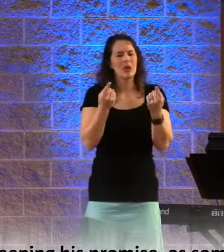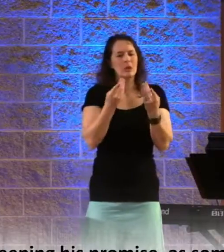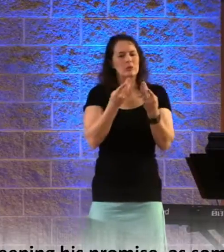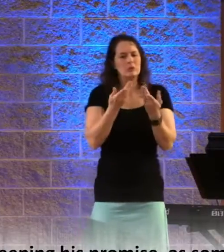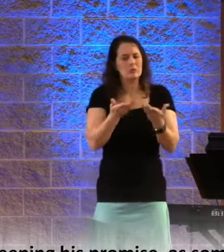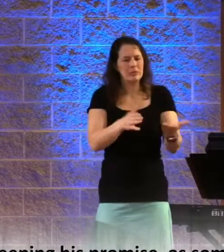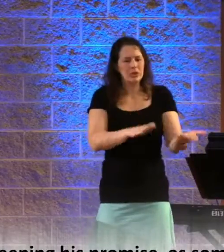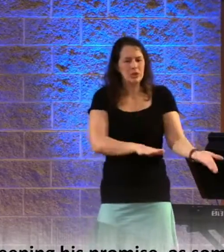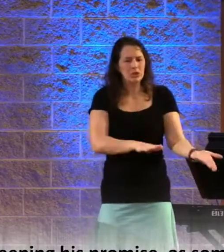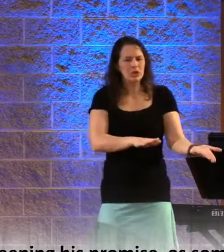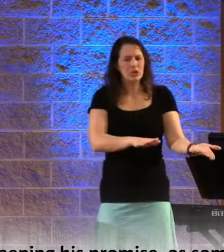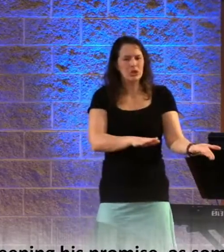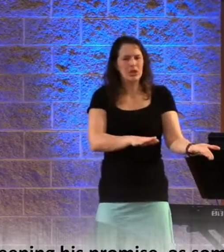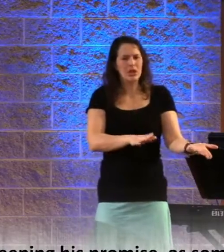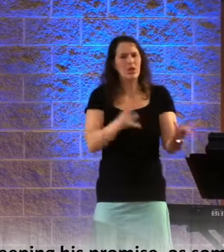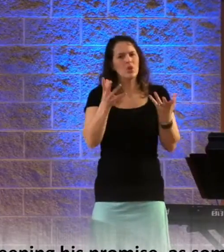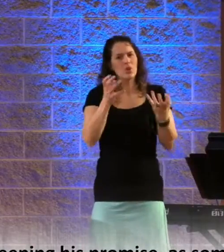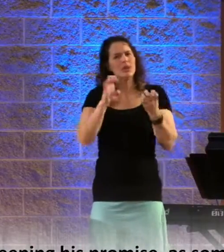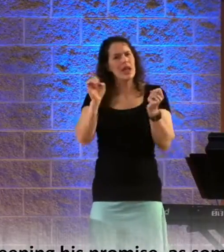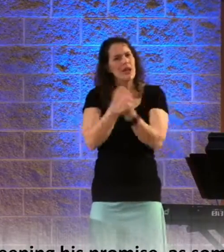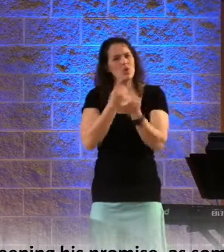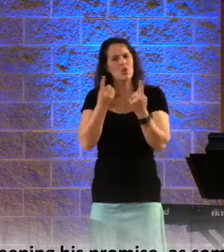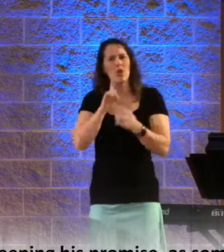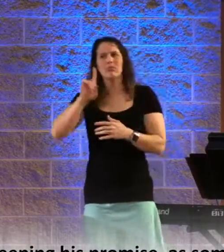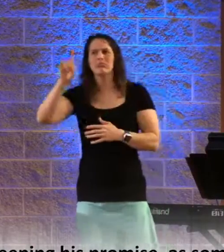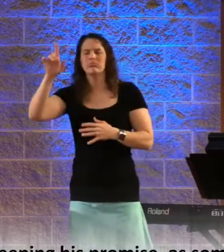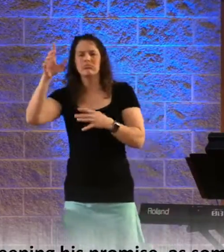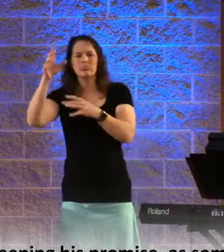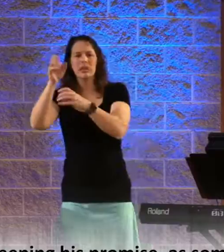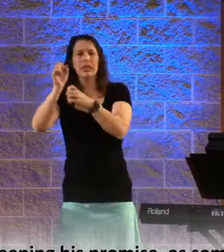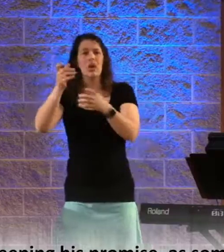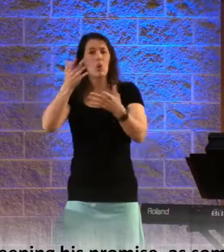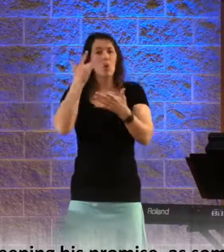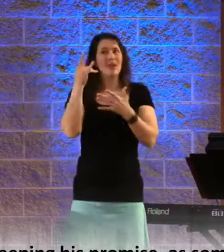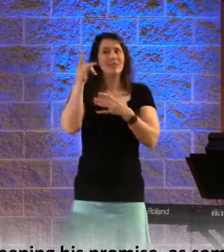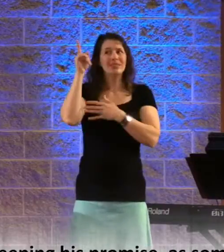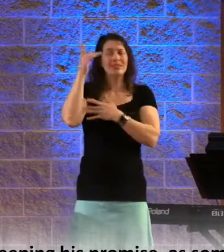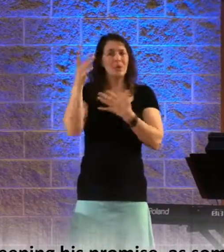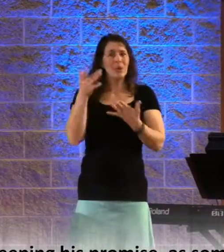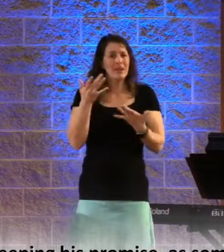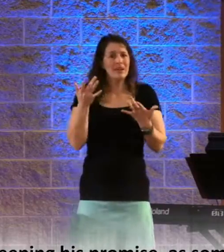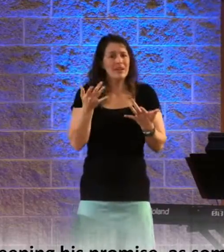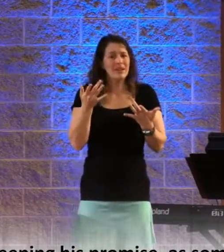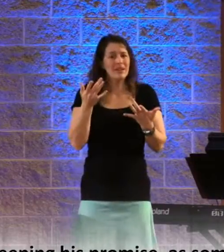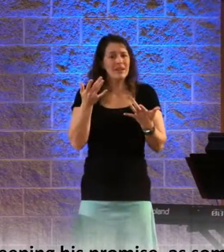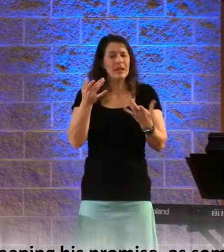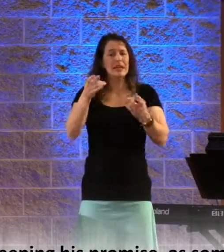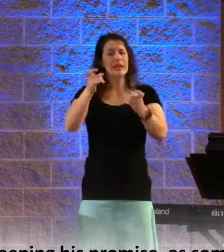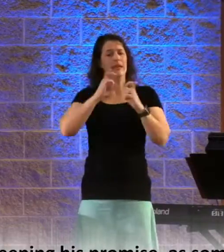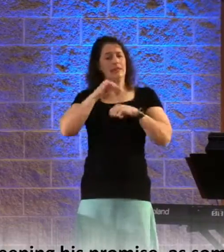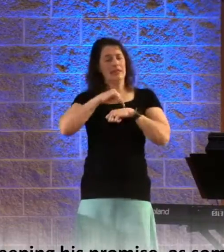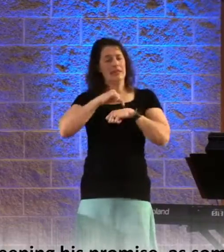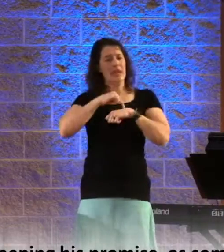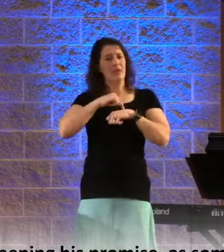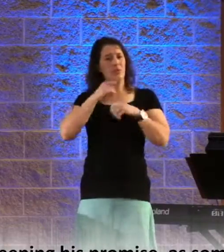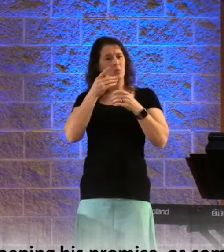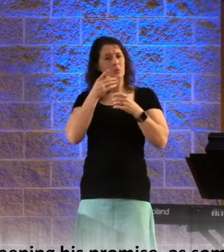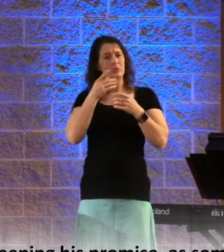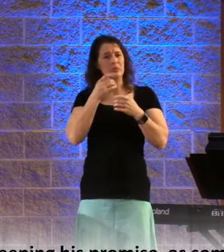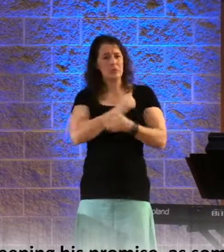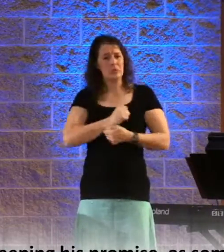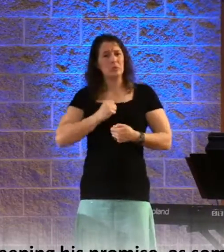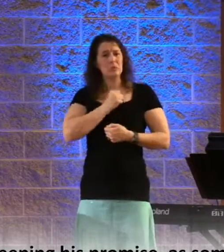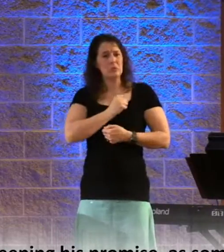repentance. So why is God waiting? Why is Jesus waiting? He's given us time to repent of sin. One of my favorite verses